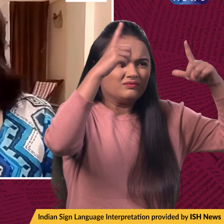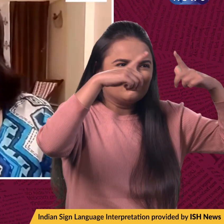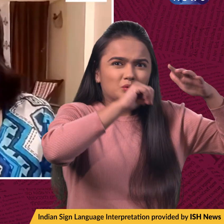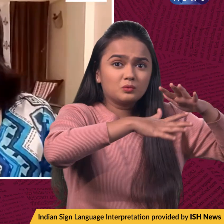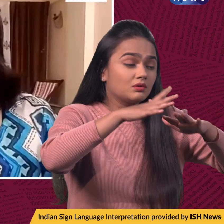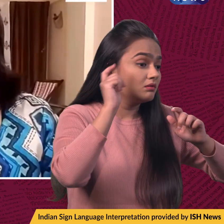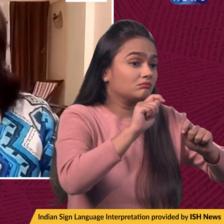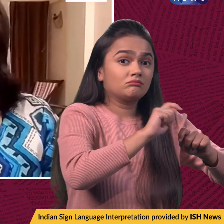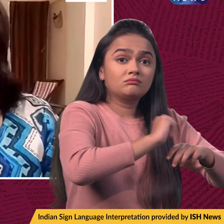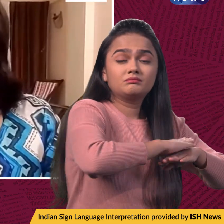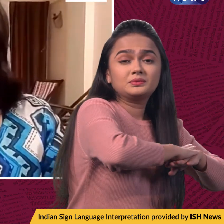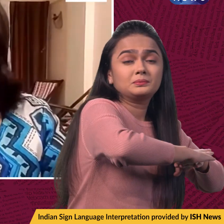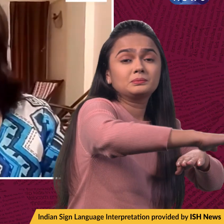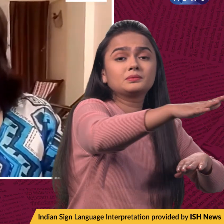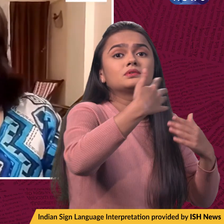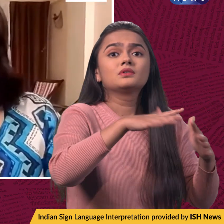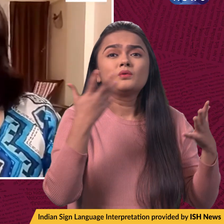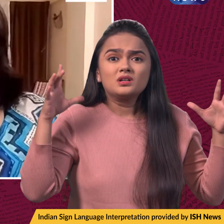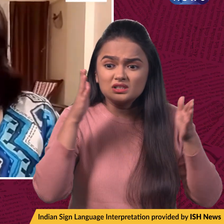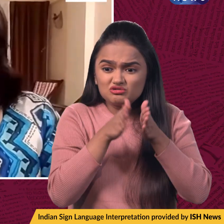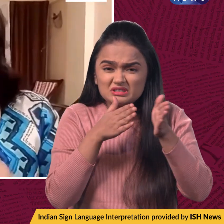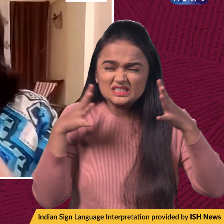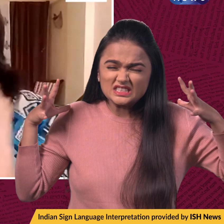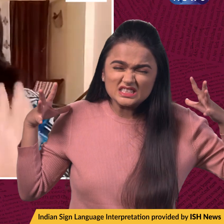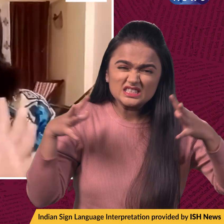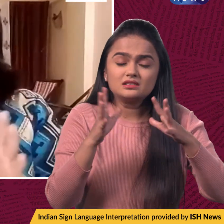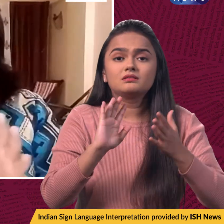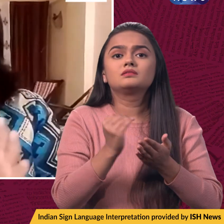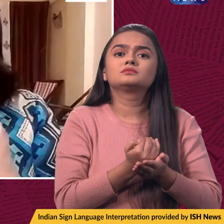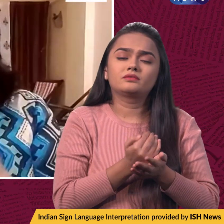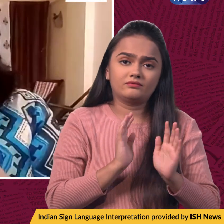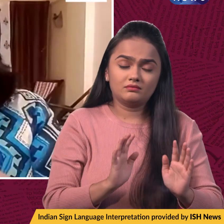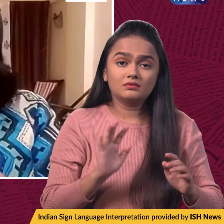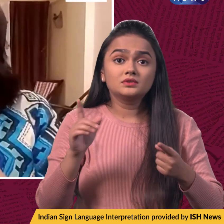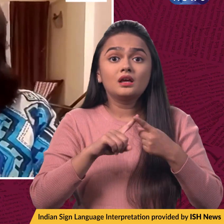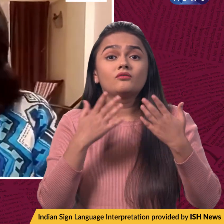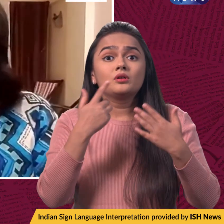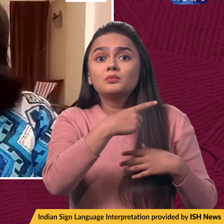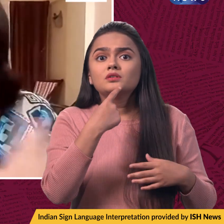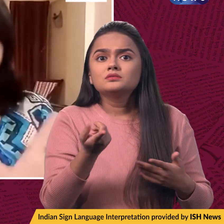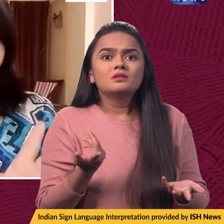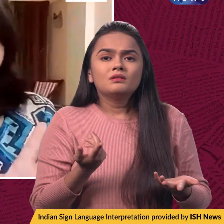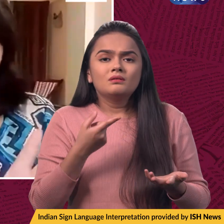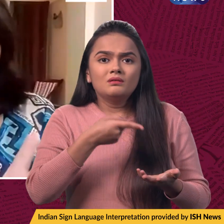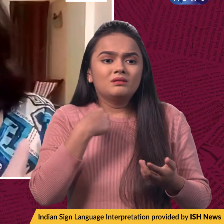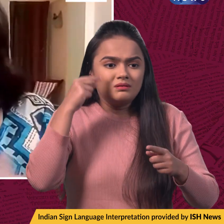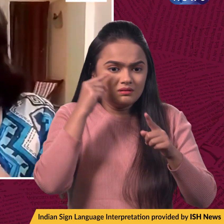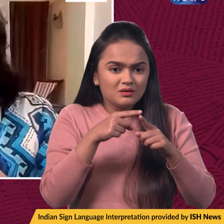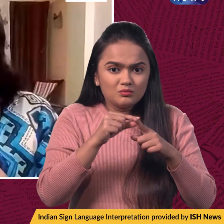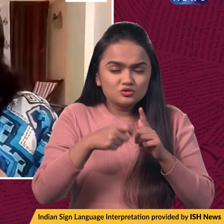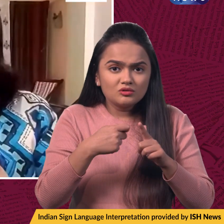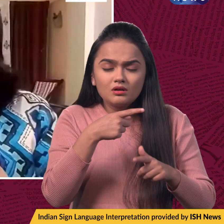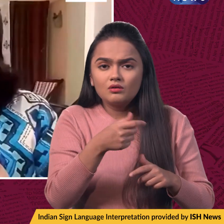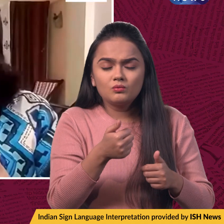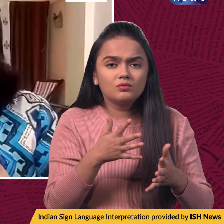line is expected to help decongest trains. Now, this is what environmentalists say. They say that they're not opposed to this project